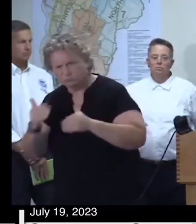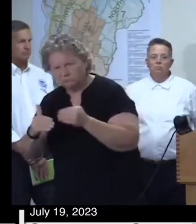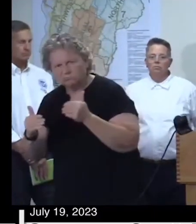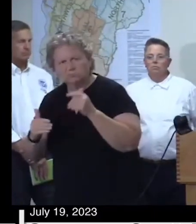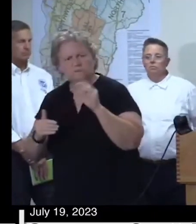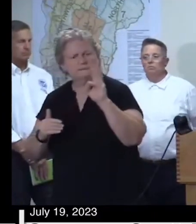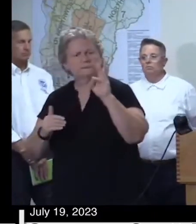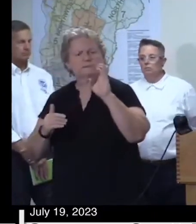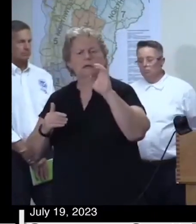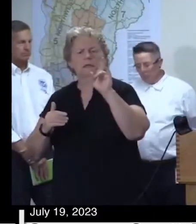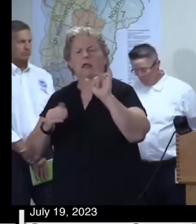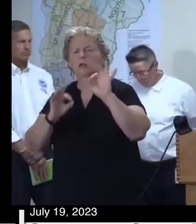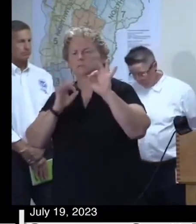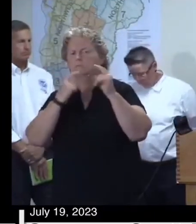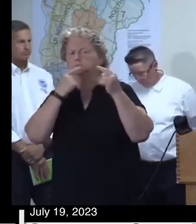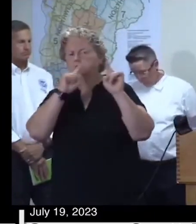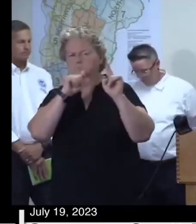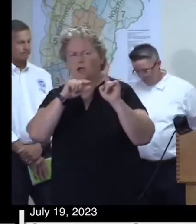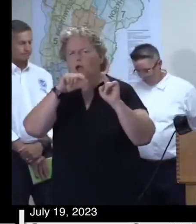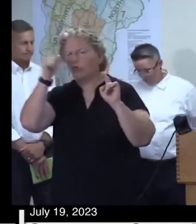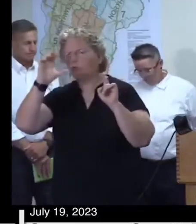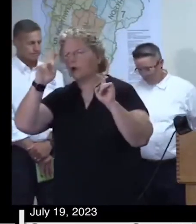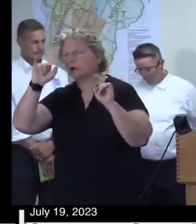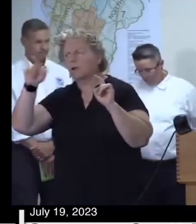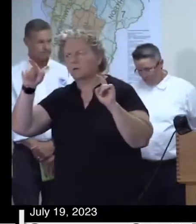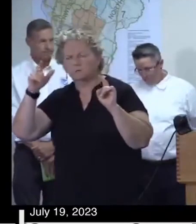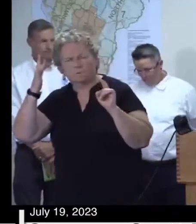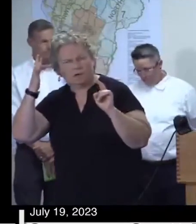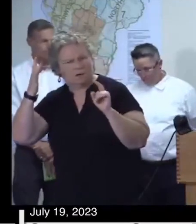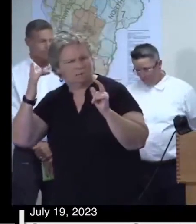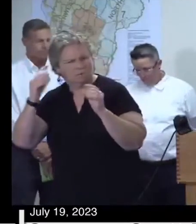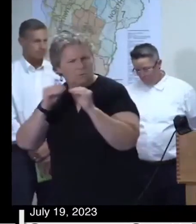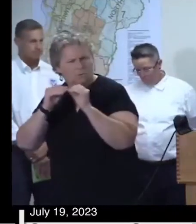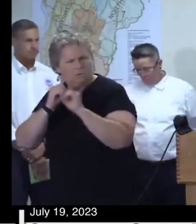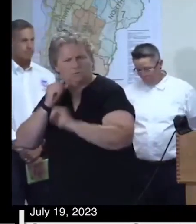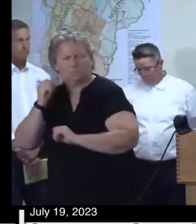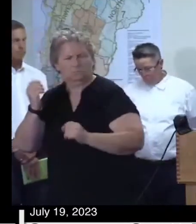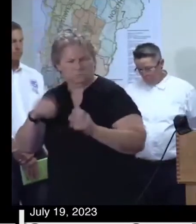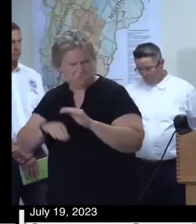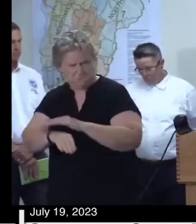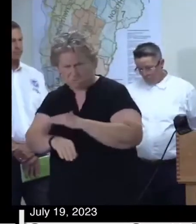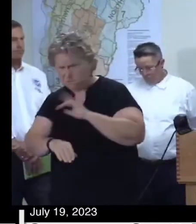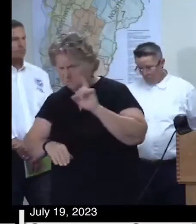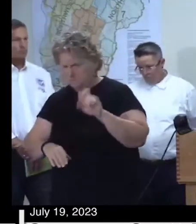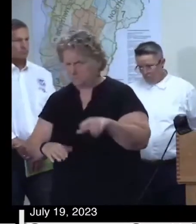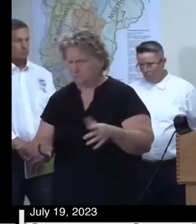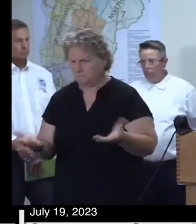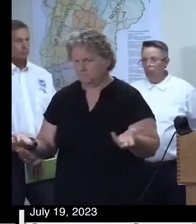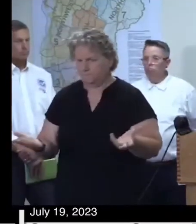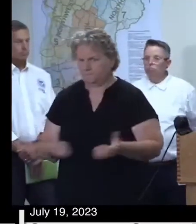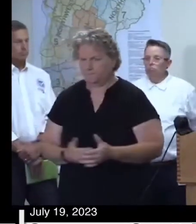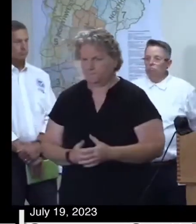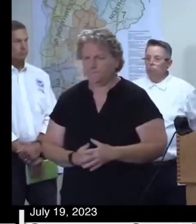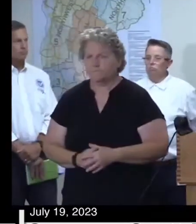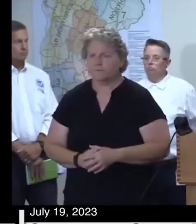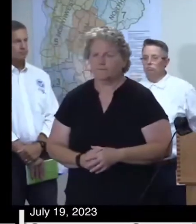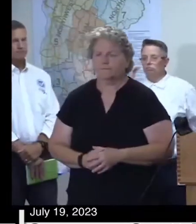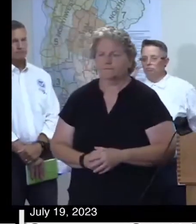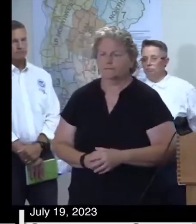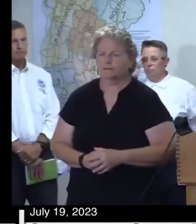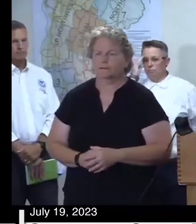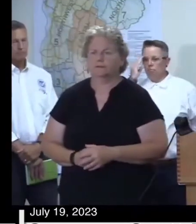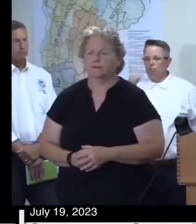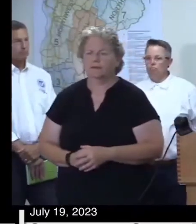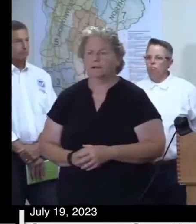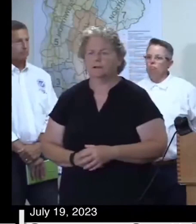it is pretty well destroyed. And they can't yet check a box if the county is not on